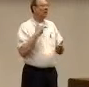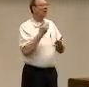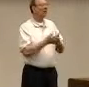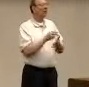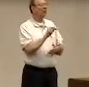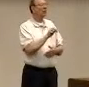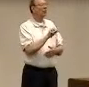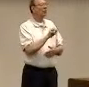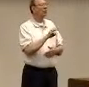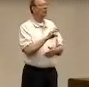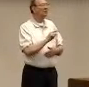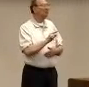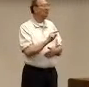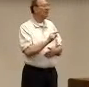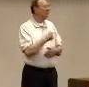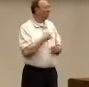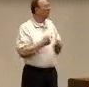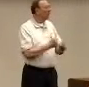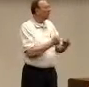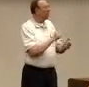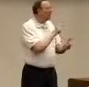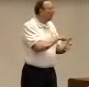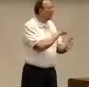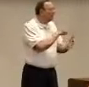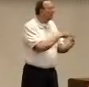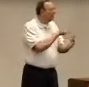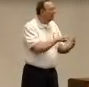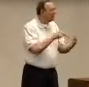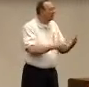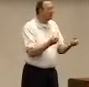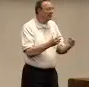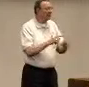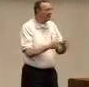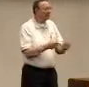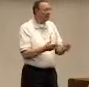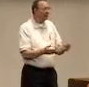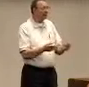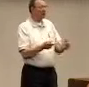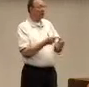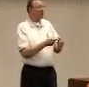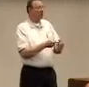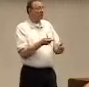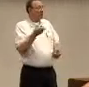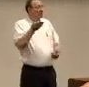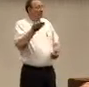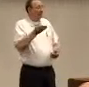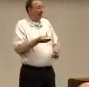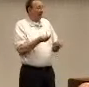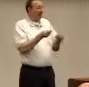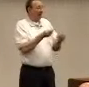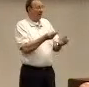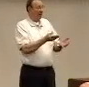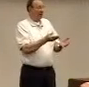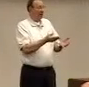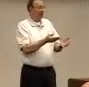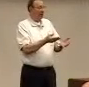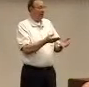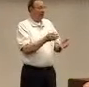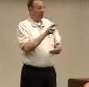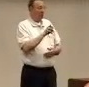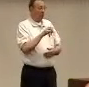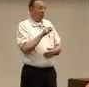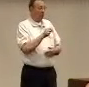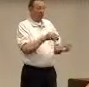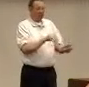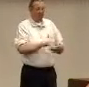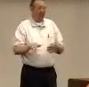When we first got to New Zealand, we tried a lot of things. I think the first presentation I ever gave